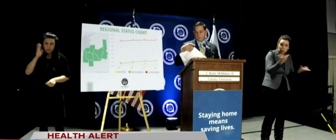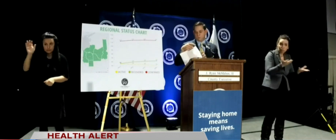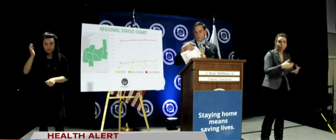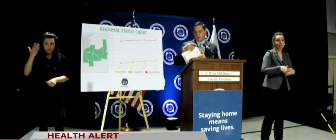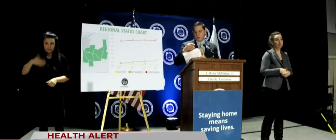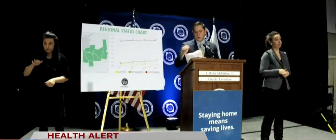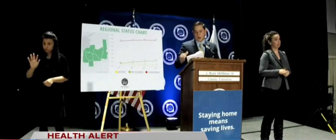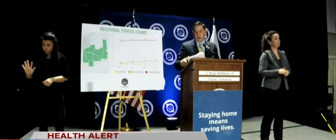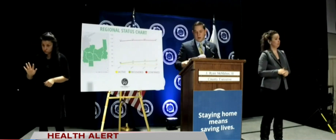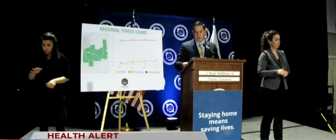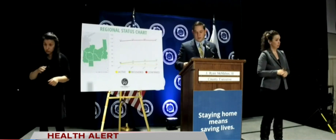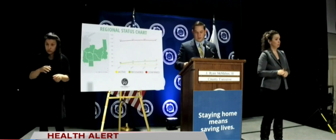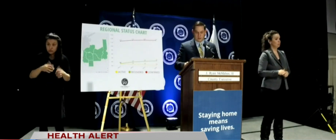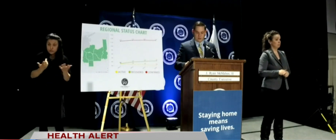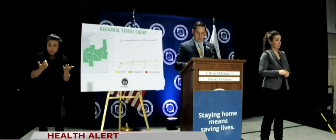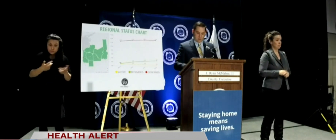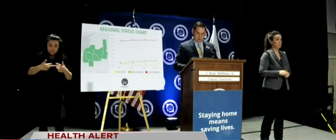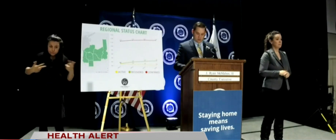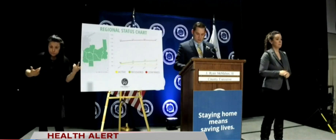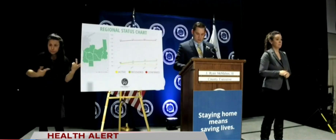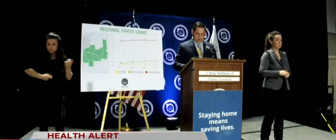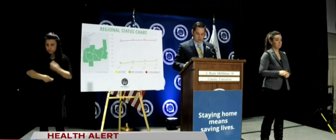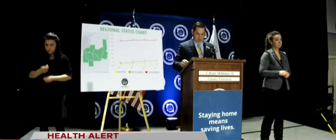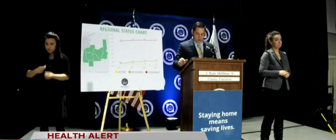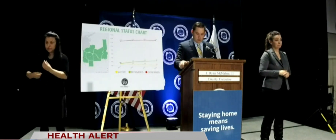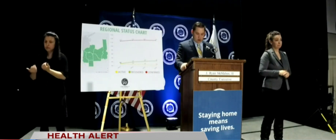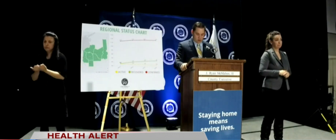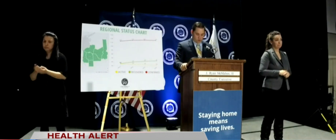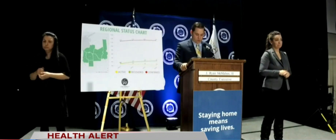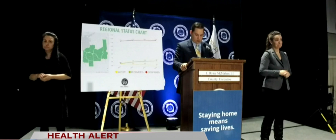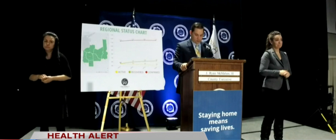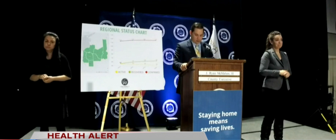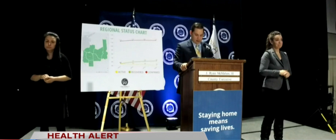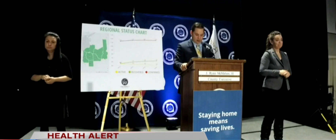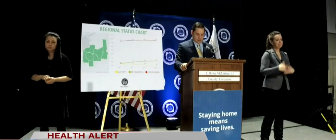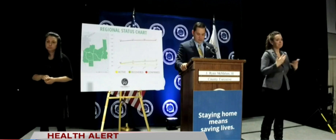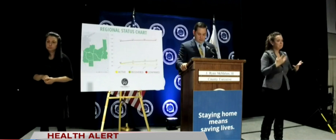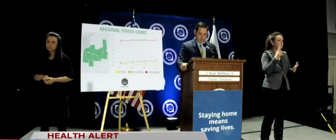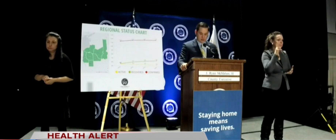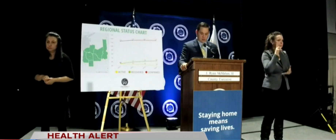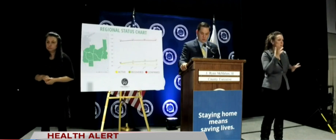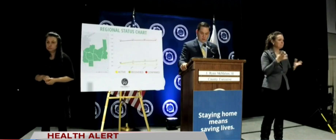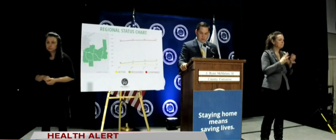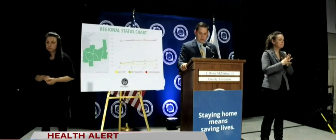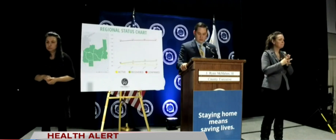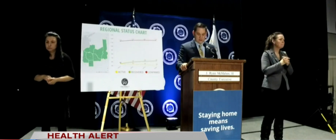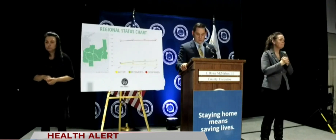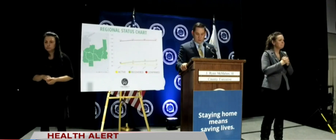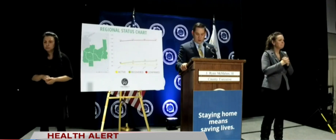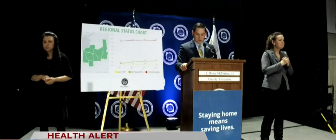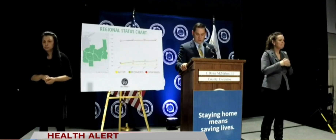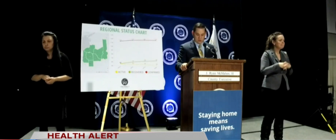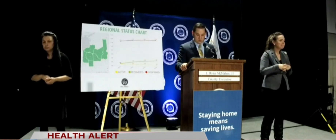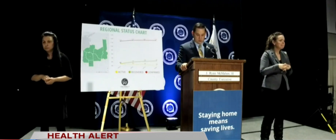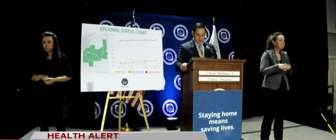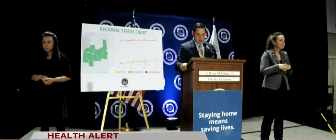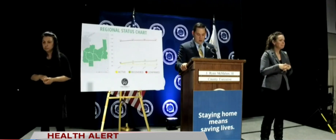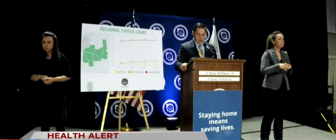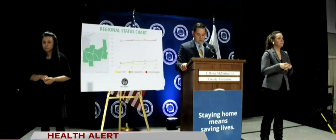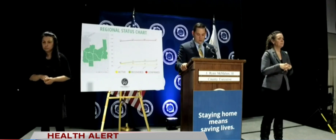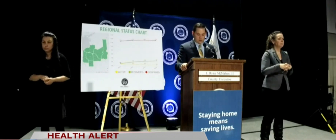patterns. Let's see here. Go over a couple lines and then we can take some